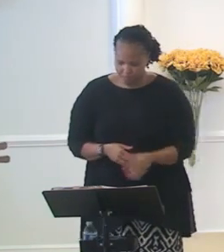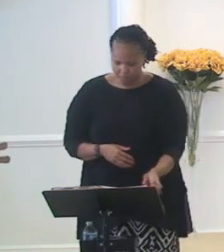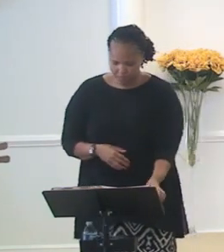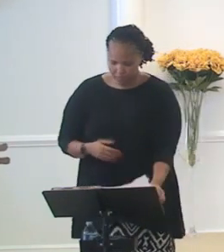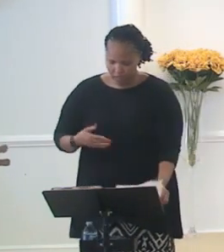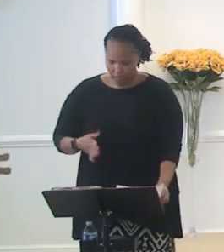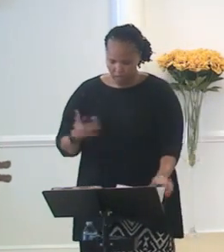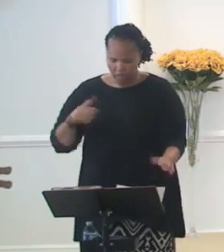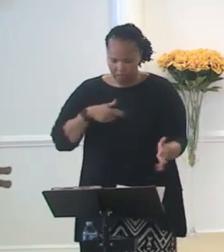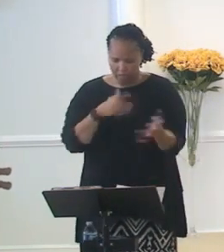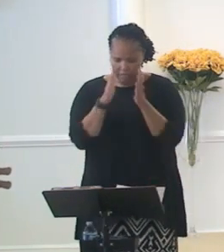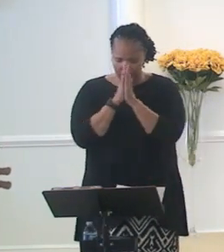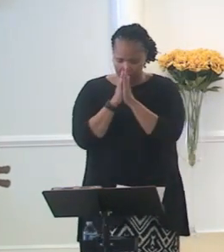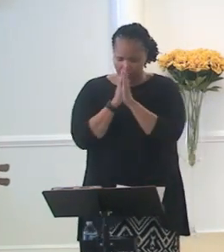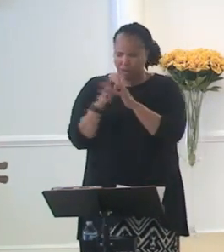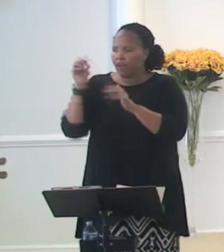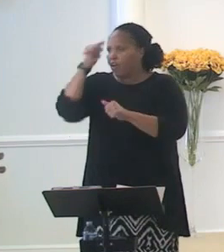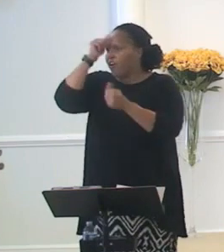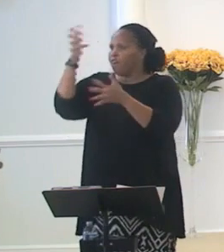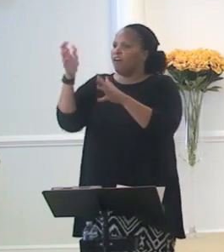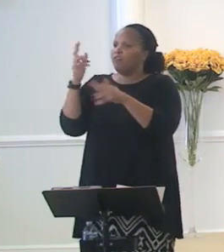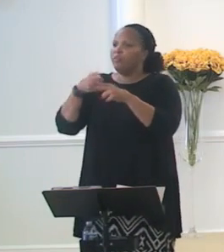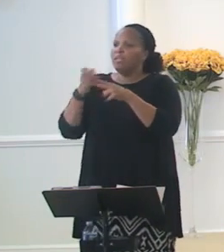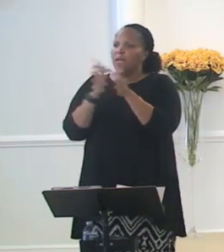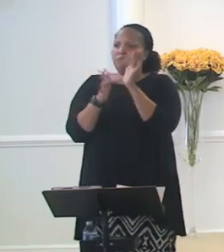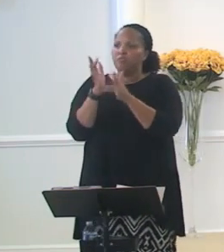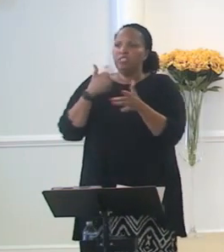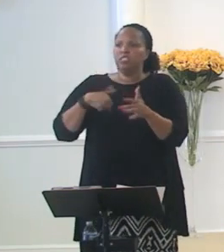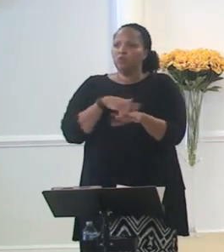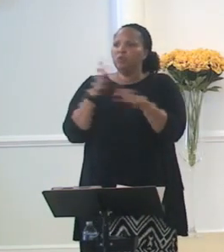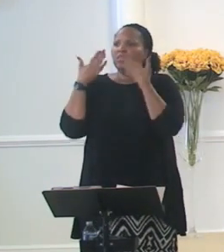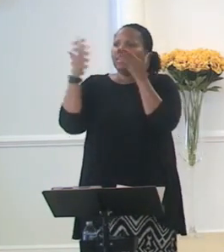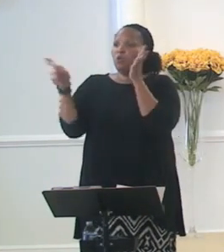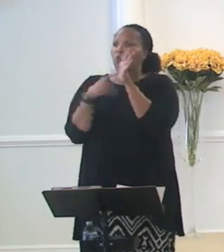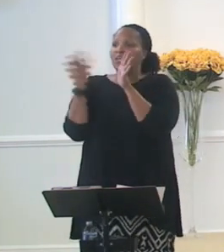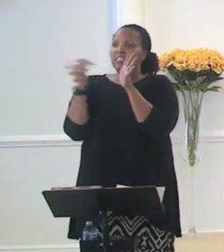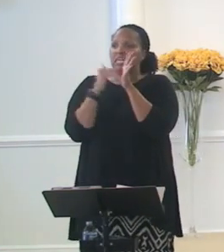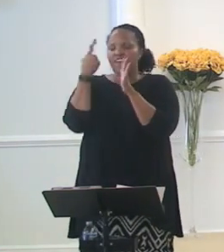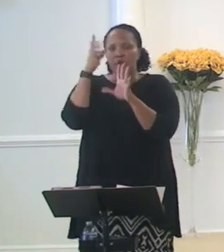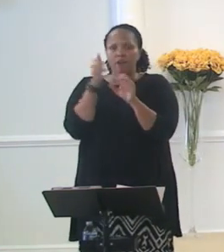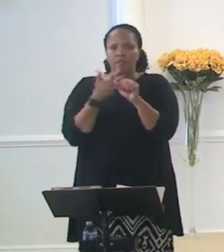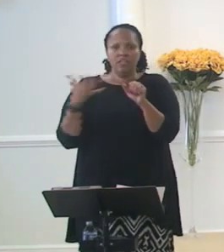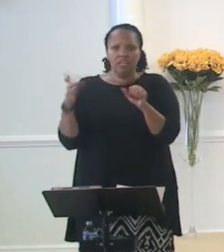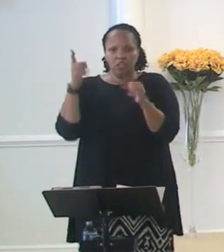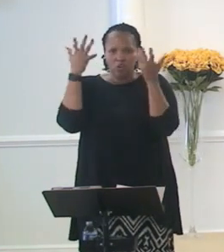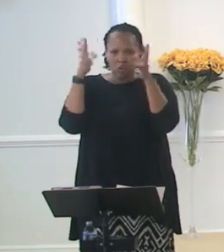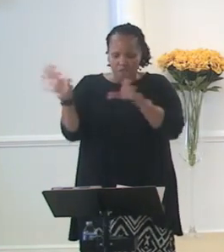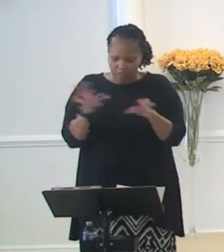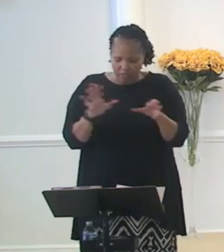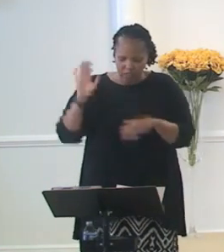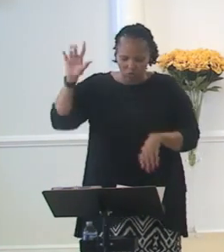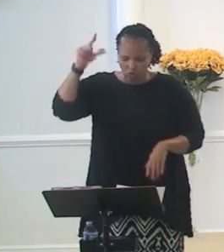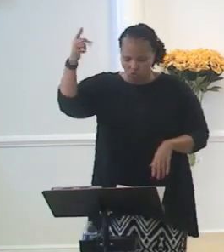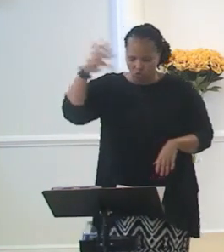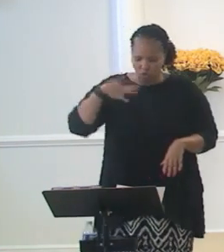Let us pray. Father, in the name of Jesus, we thank you once again for all that you have done, your grace and your